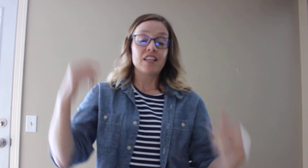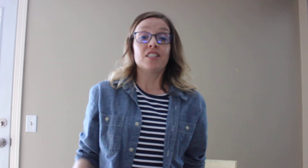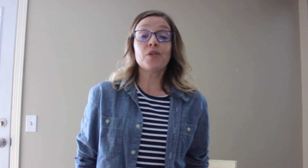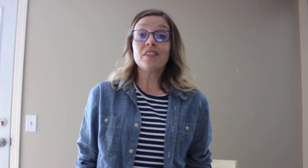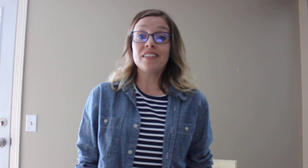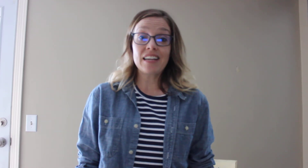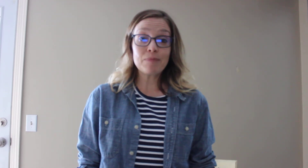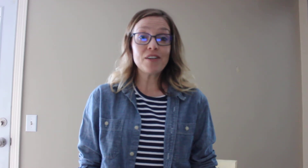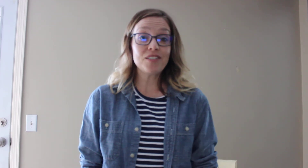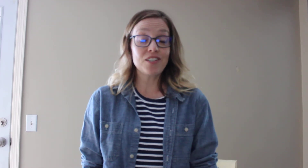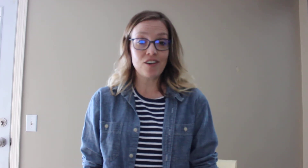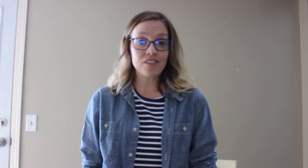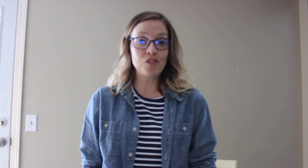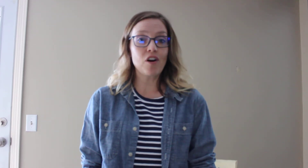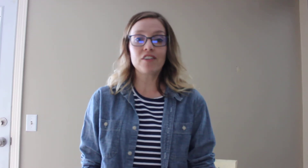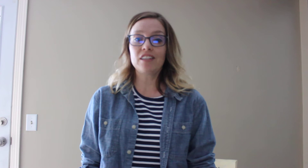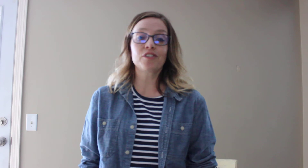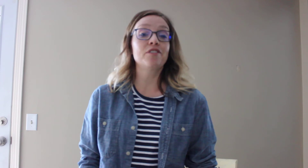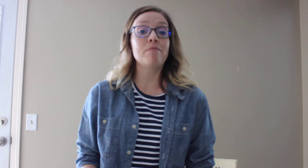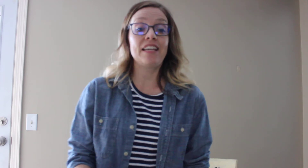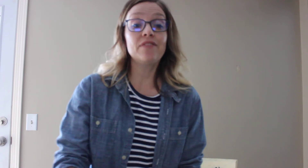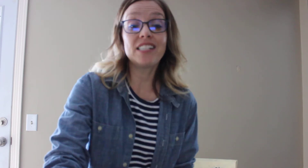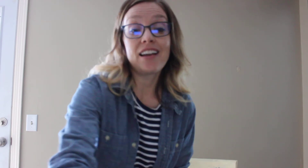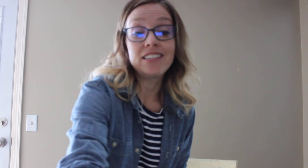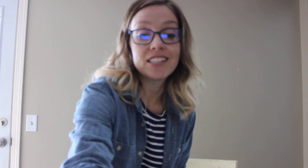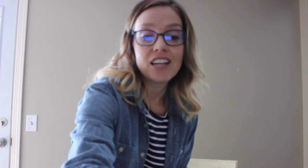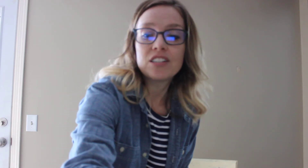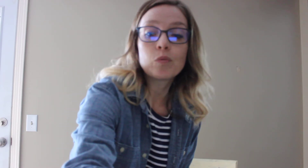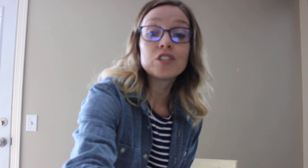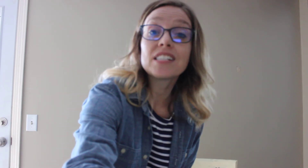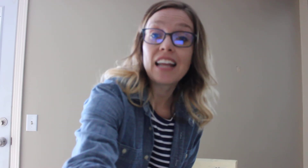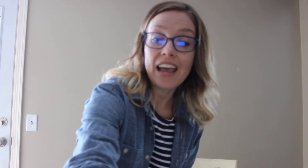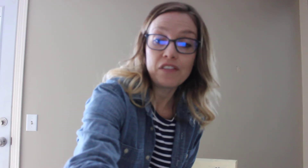So the next part of the song, you've already learned many of the signs, so we're just going to add a few.